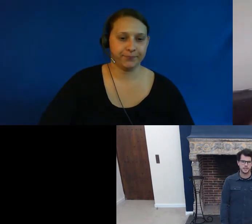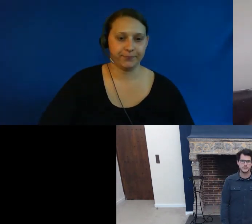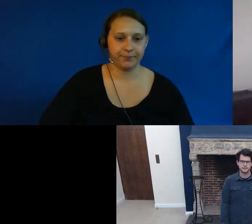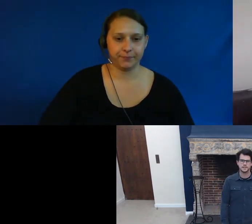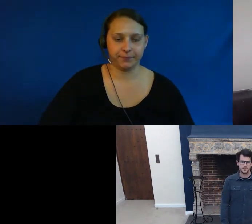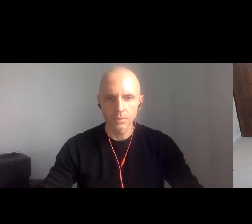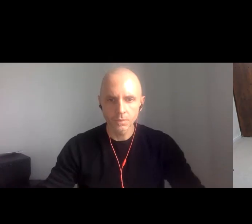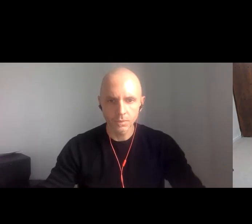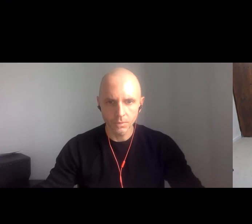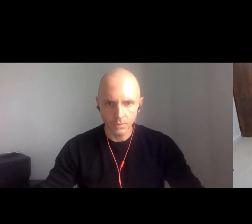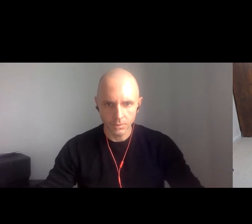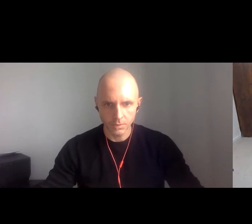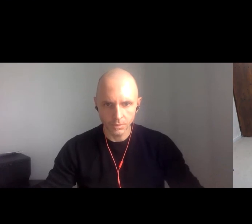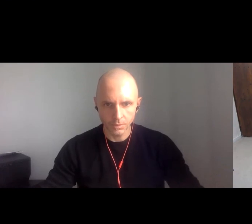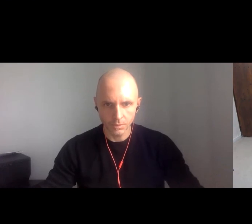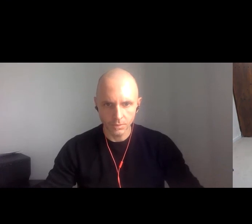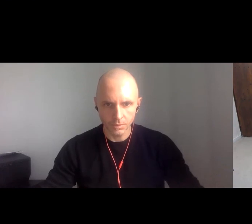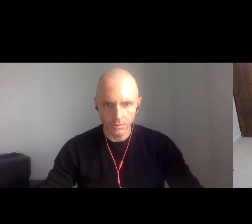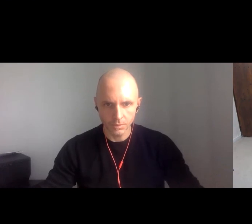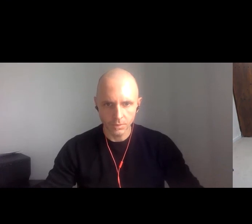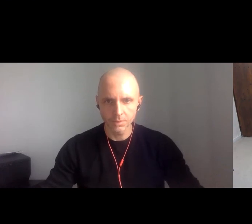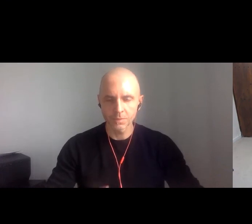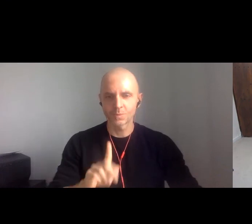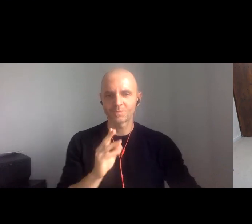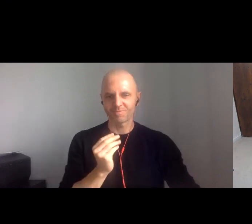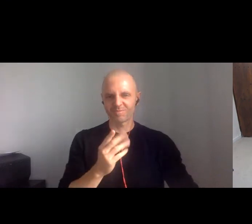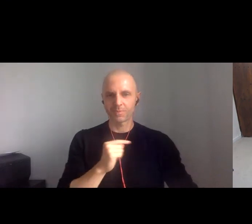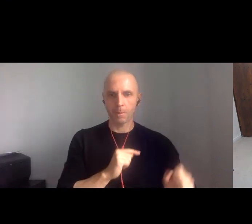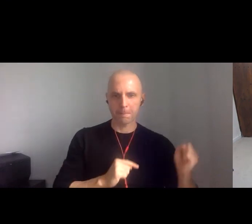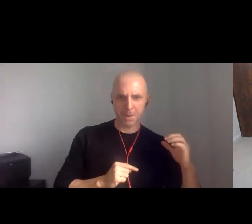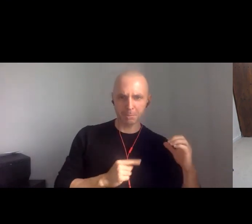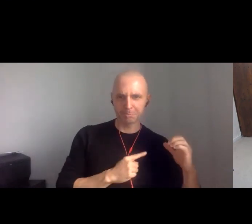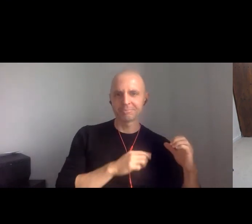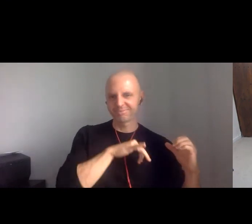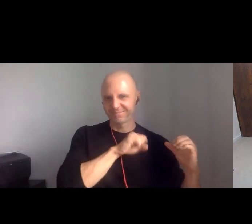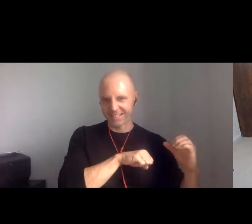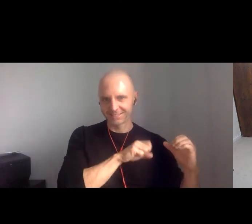Moles, yes. Yes, we have a mole problem. So